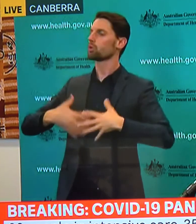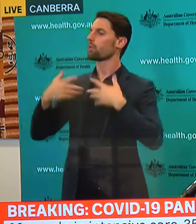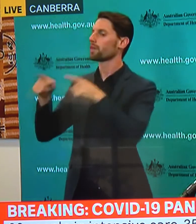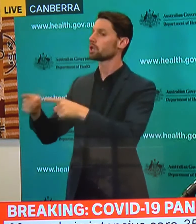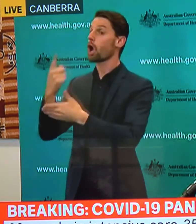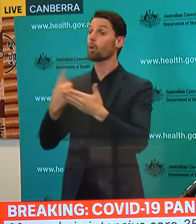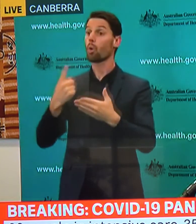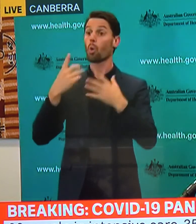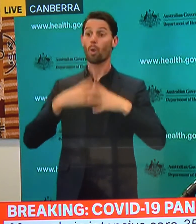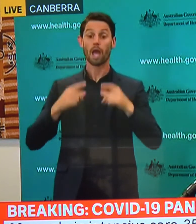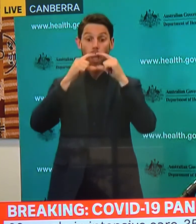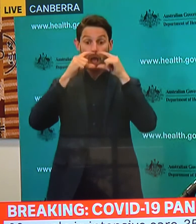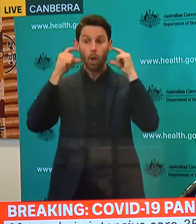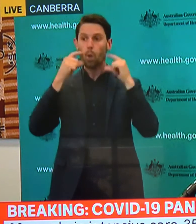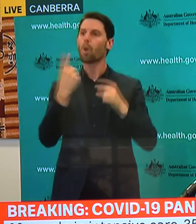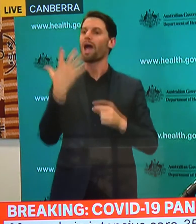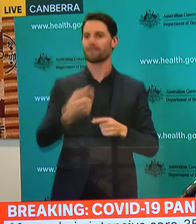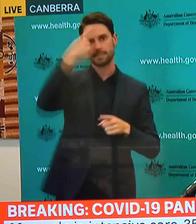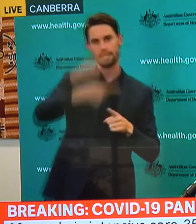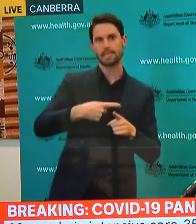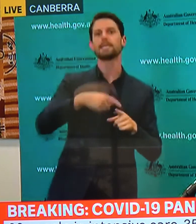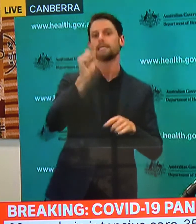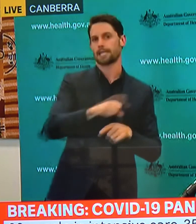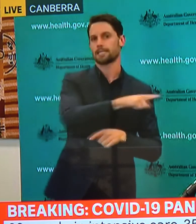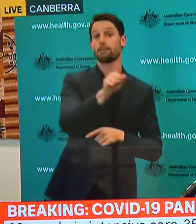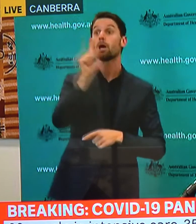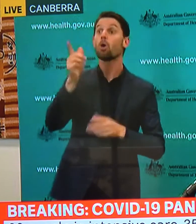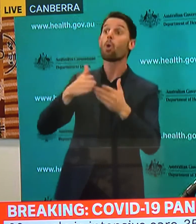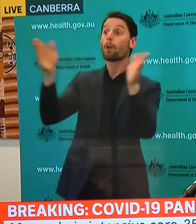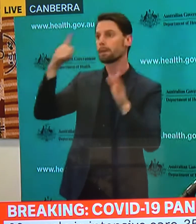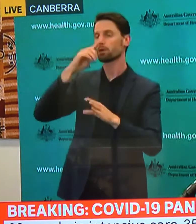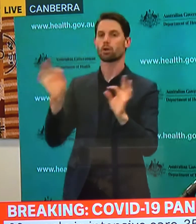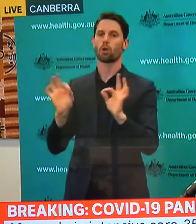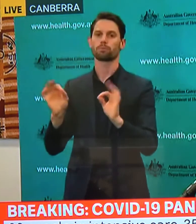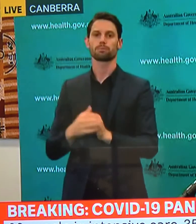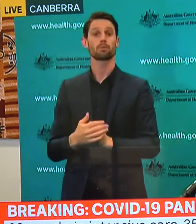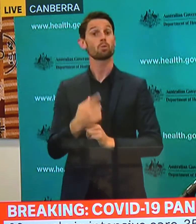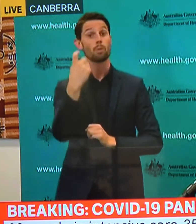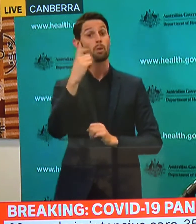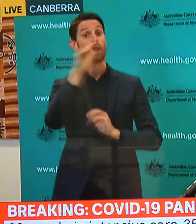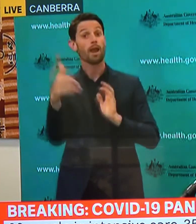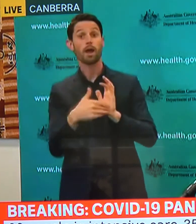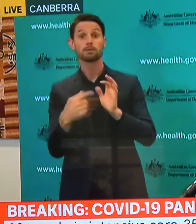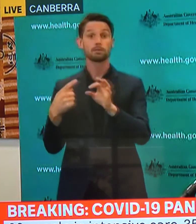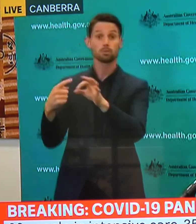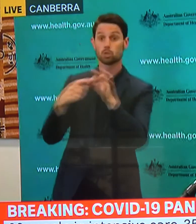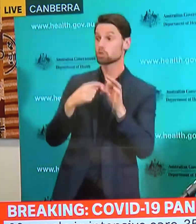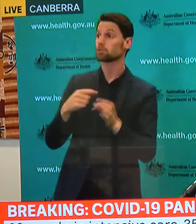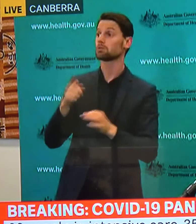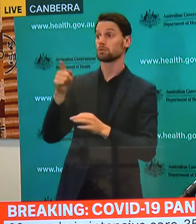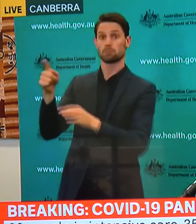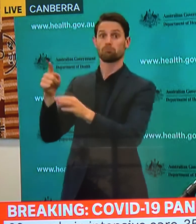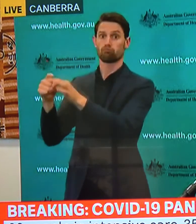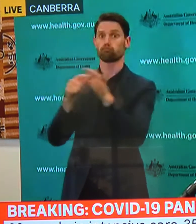at the moment we're not advising people to wear masks in the general public. Maybe one last question? I have one